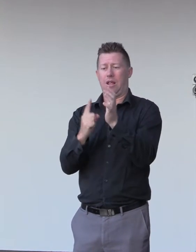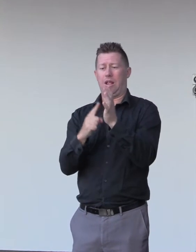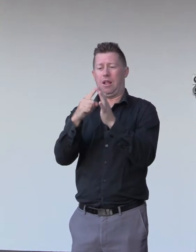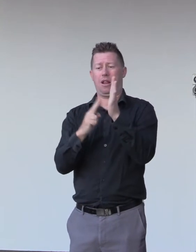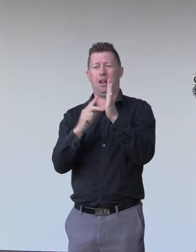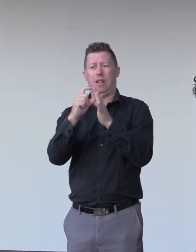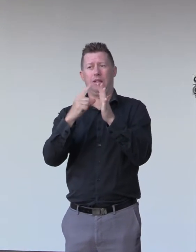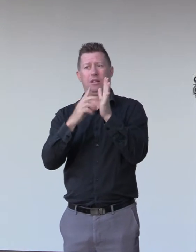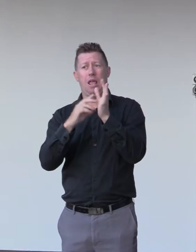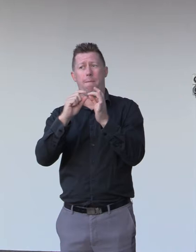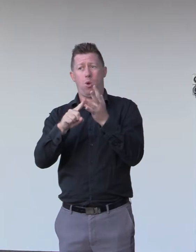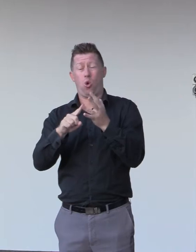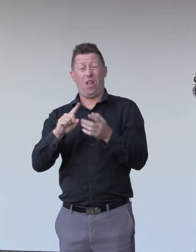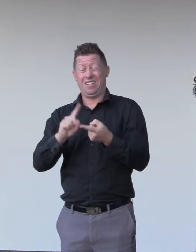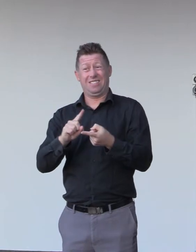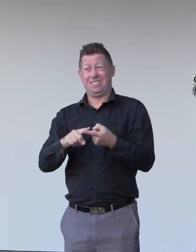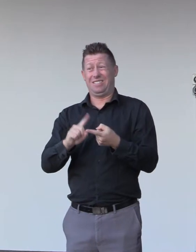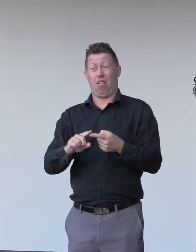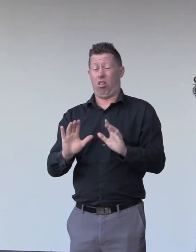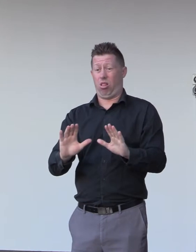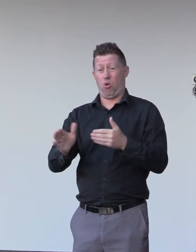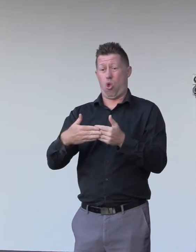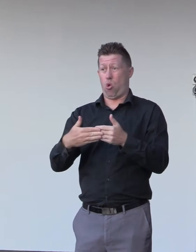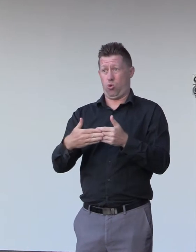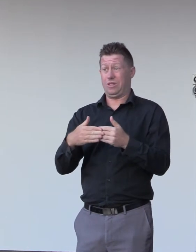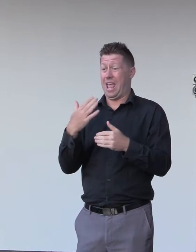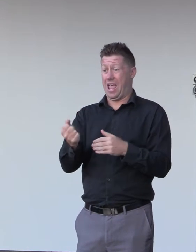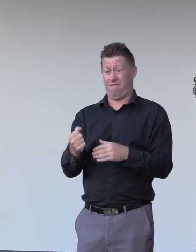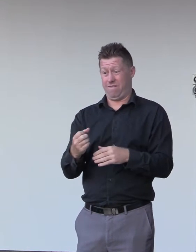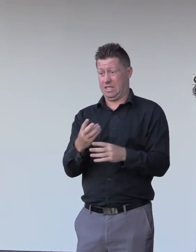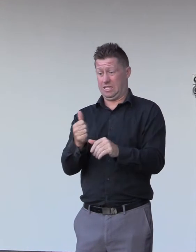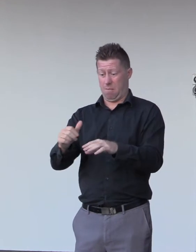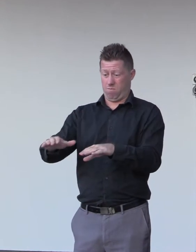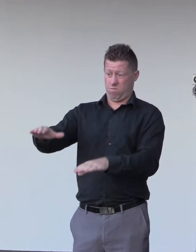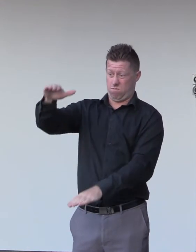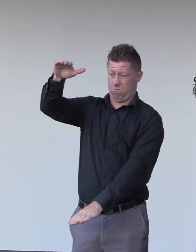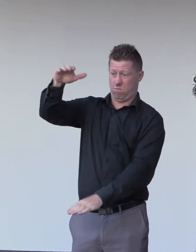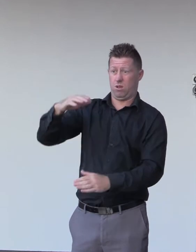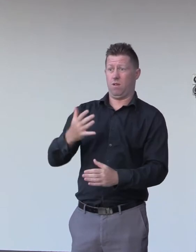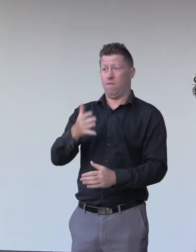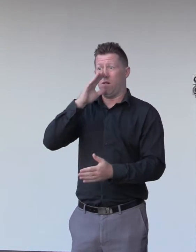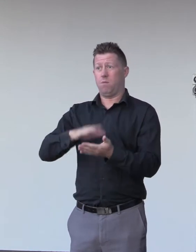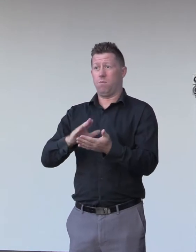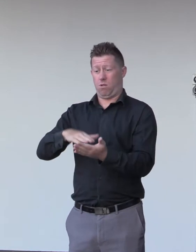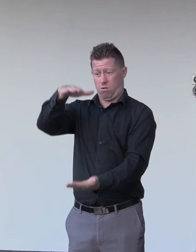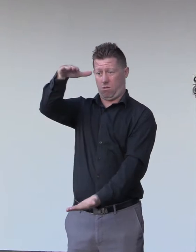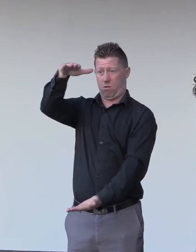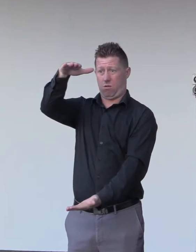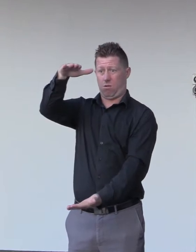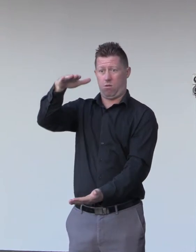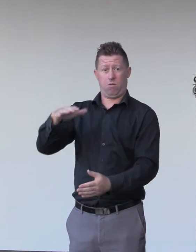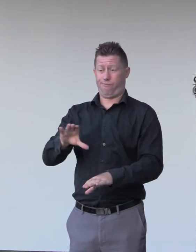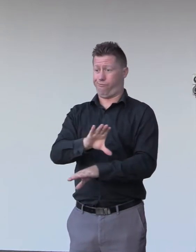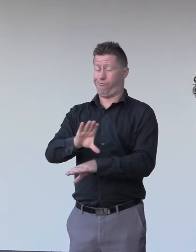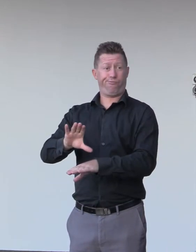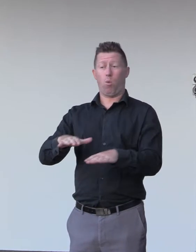and it still has water up to half a metre in places covering the pavement. Engineers are continuing to assess the